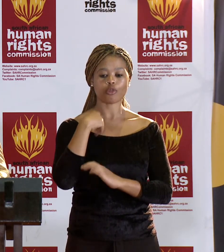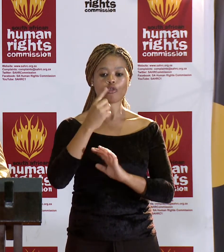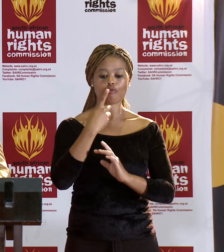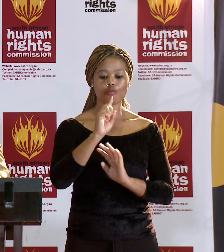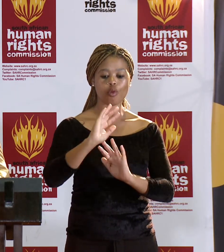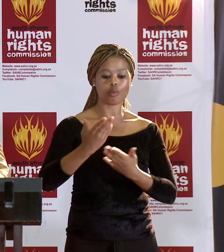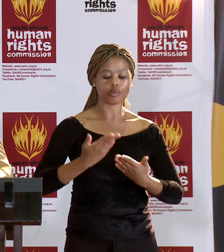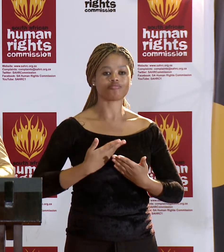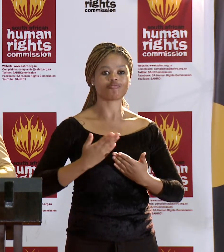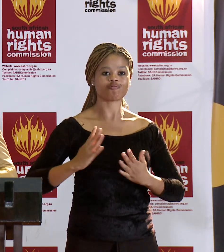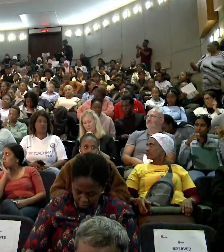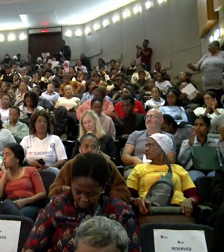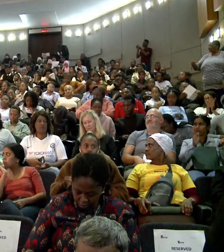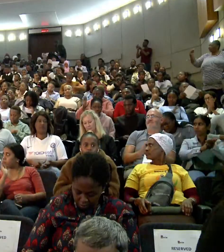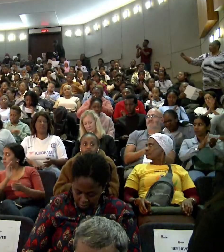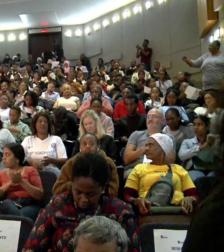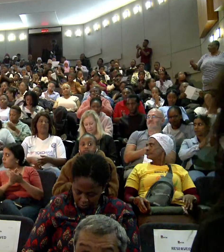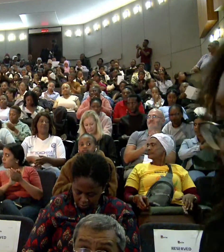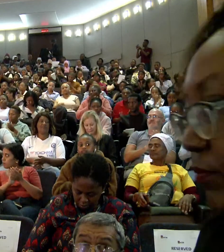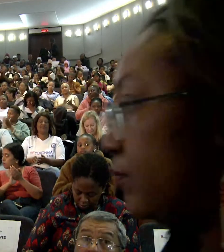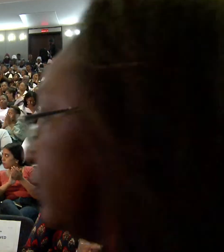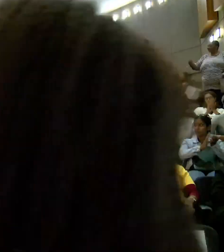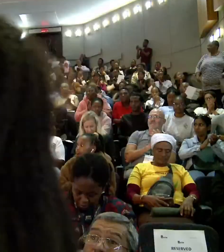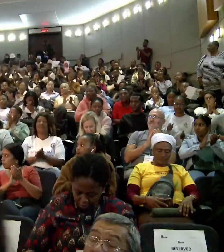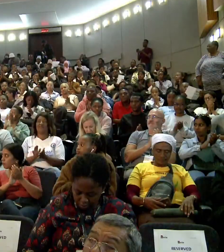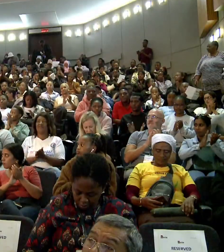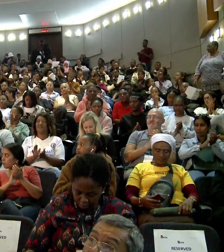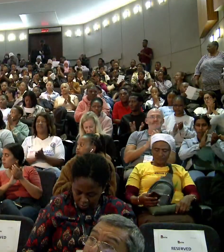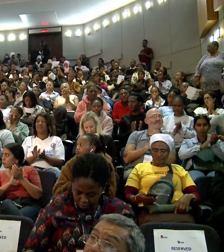welcome. Please give him a hand.